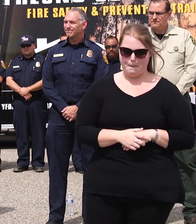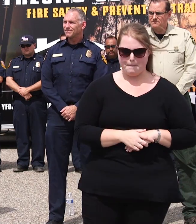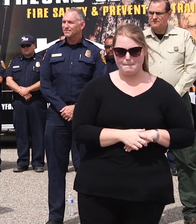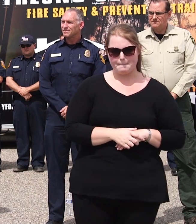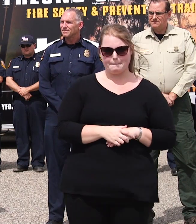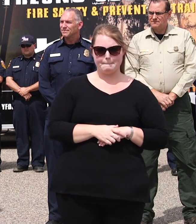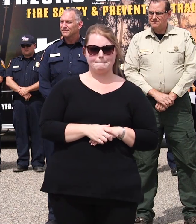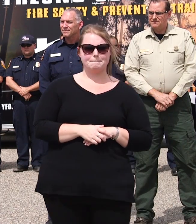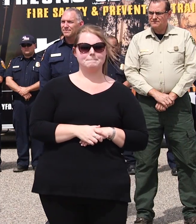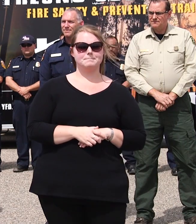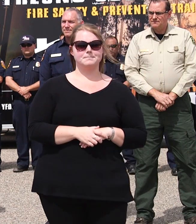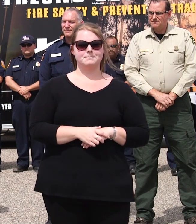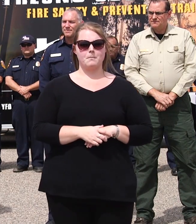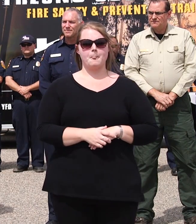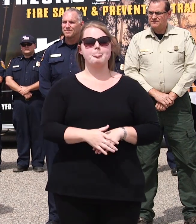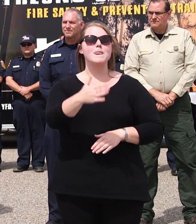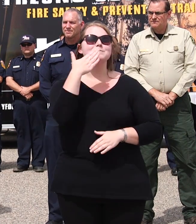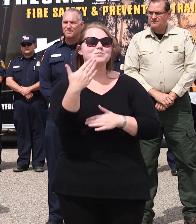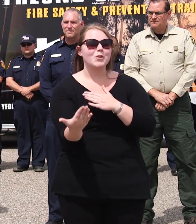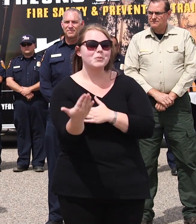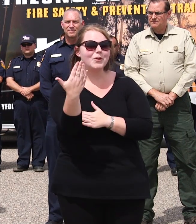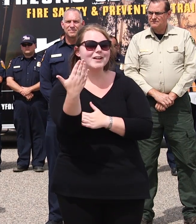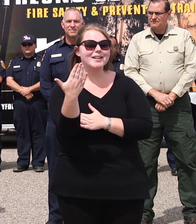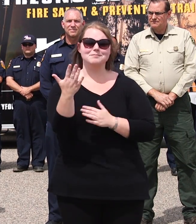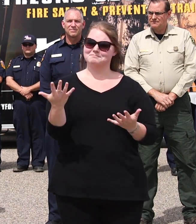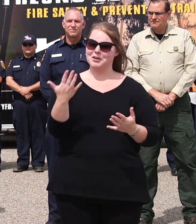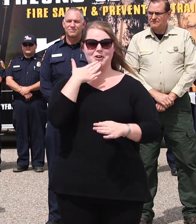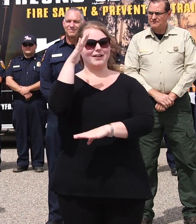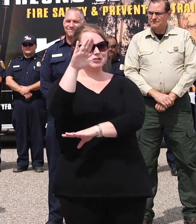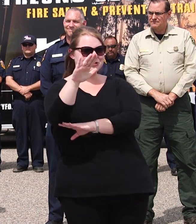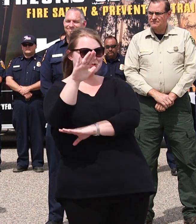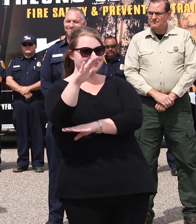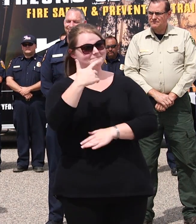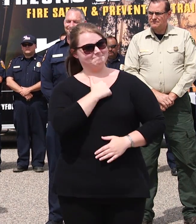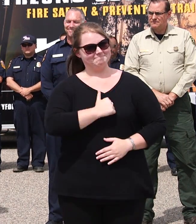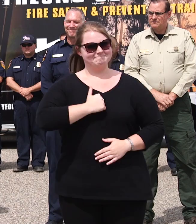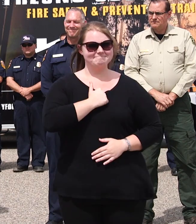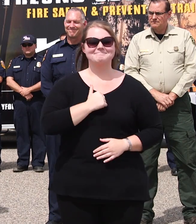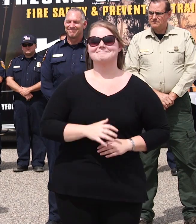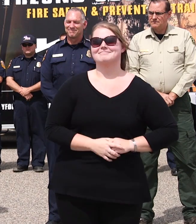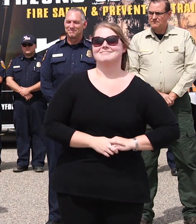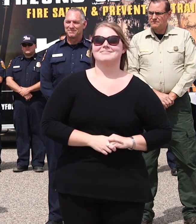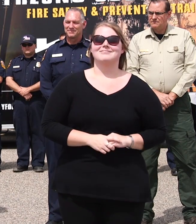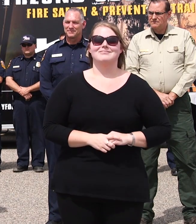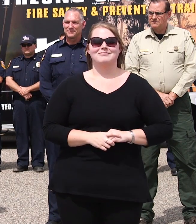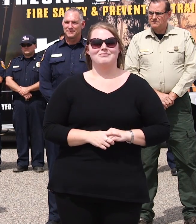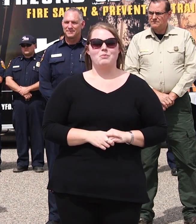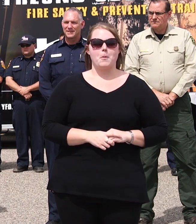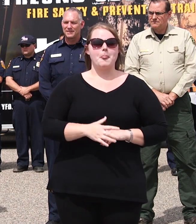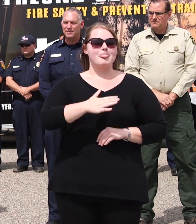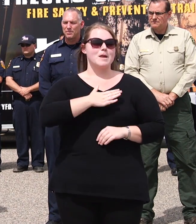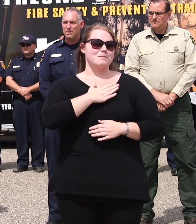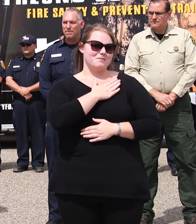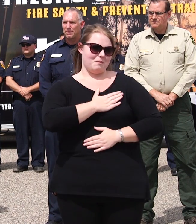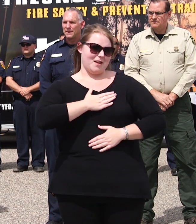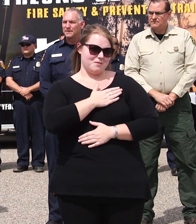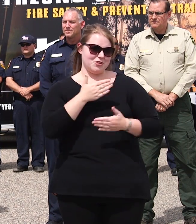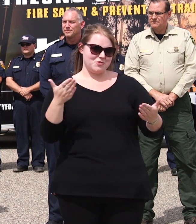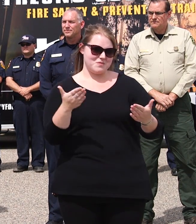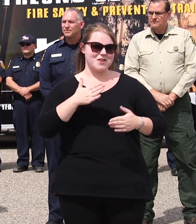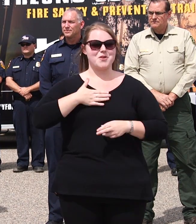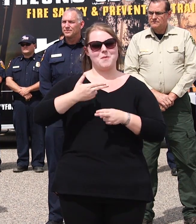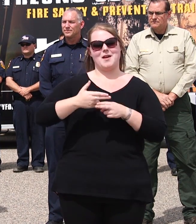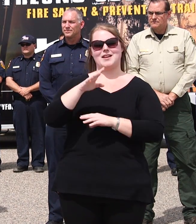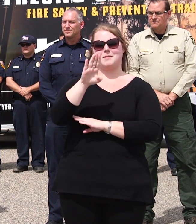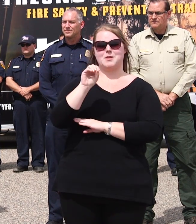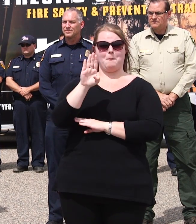very much. Hi, good morning, or good afternoon, sorry. It's my pleasure to be here. My name is Bob